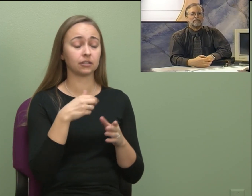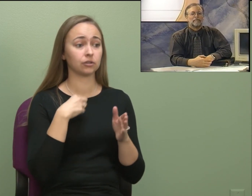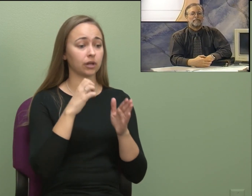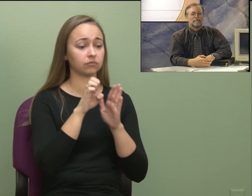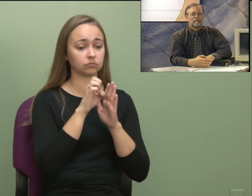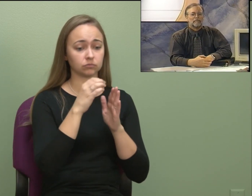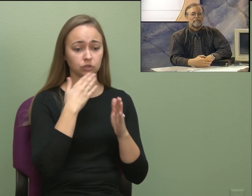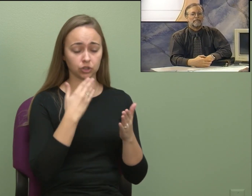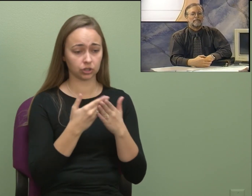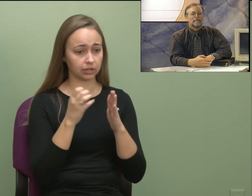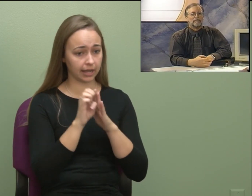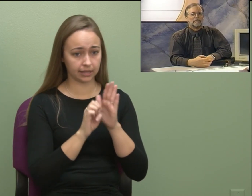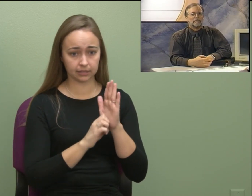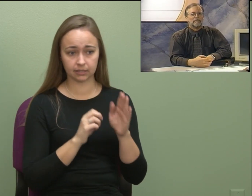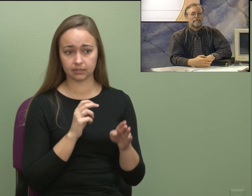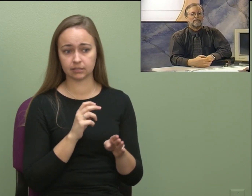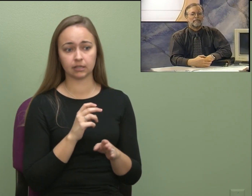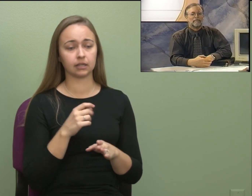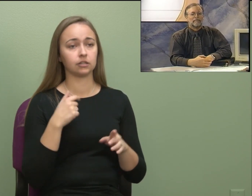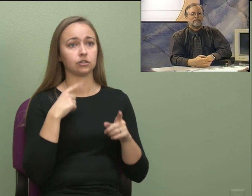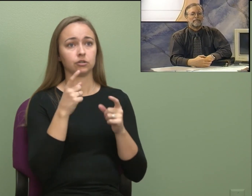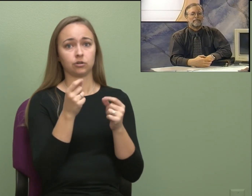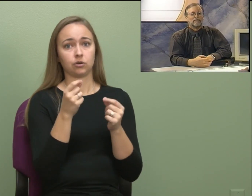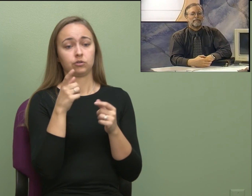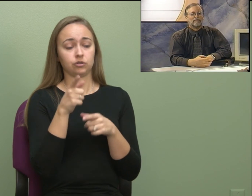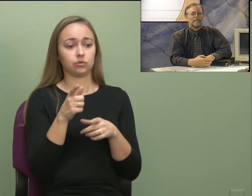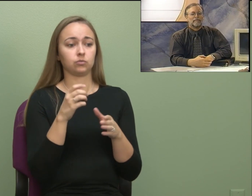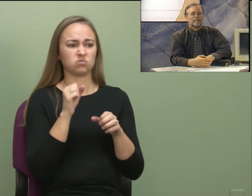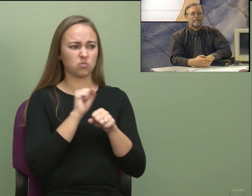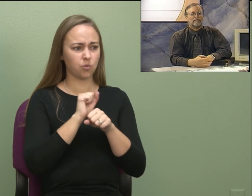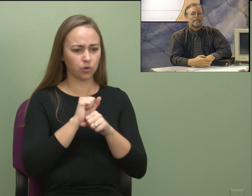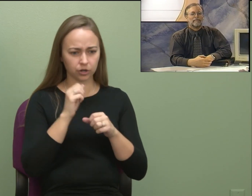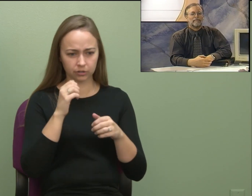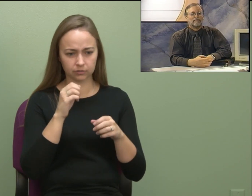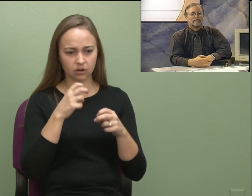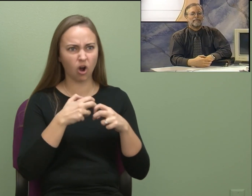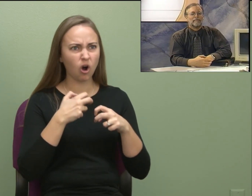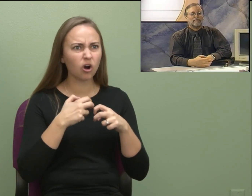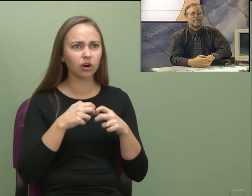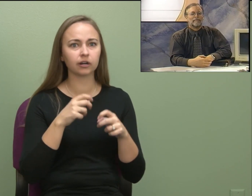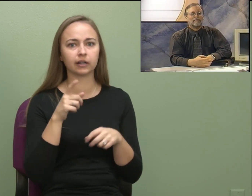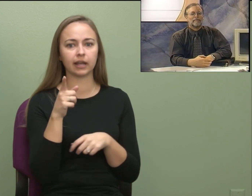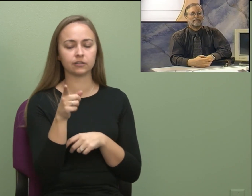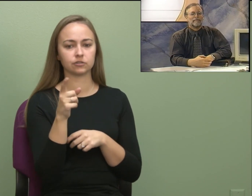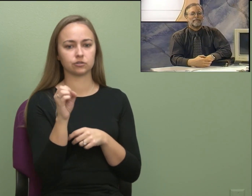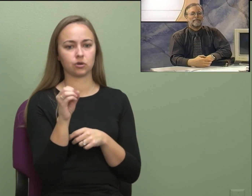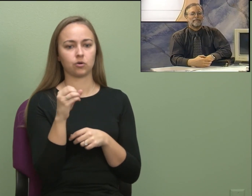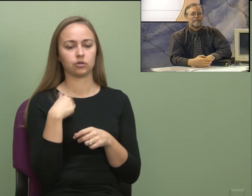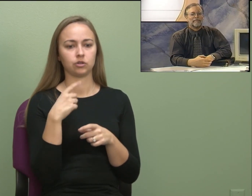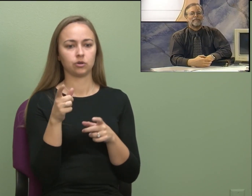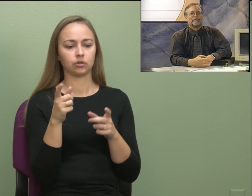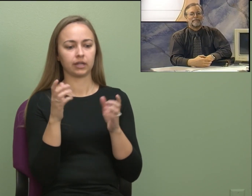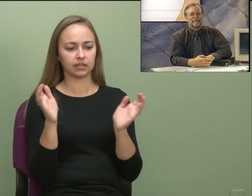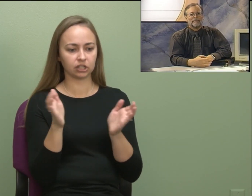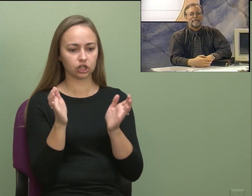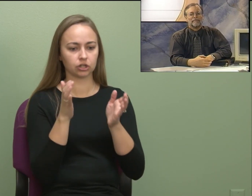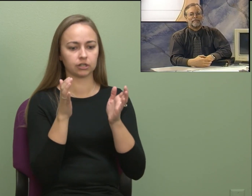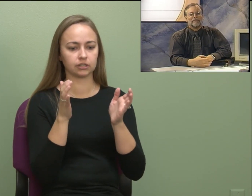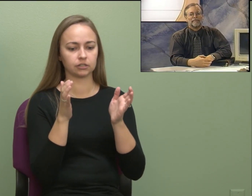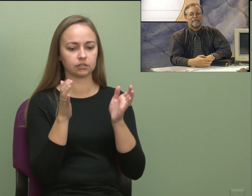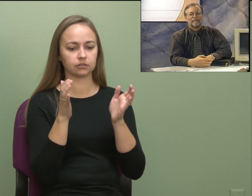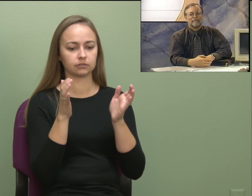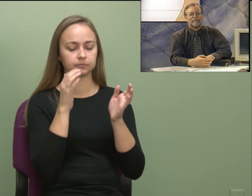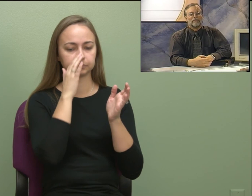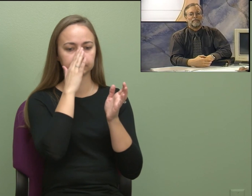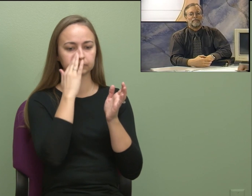really been pleased with 99%, of your behavior. So I gave you a standard this time. It will probably go up next